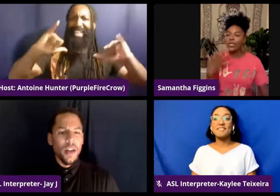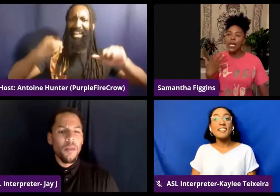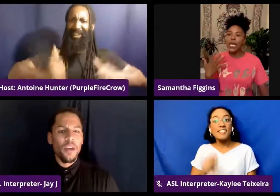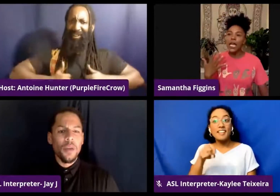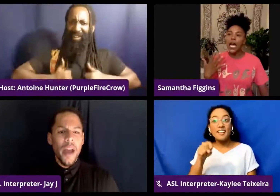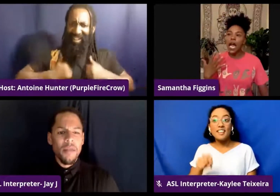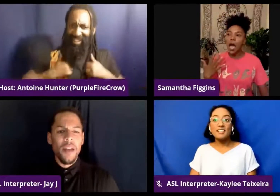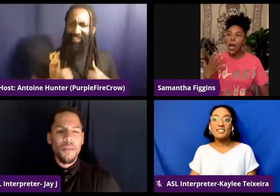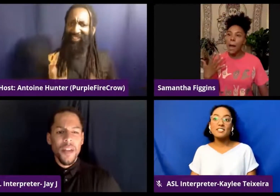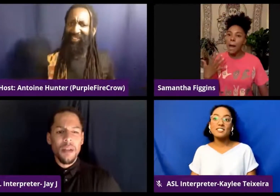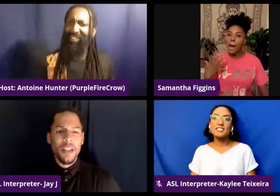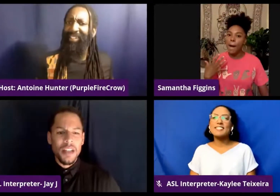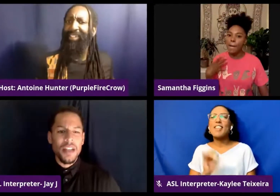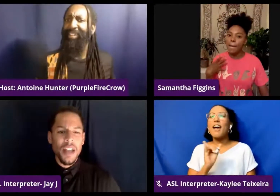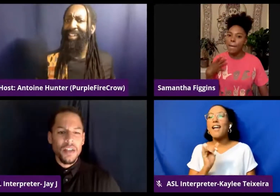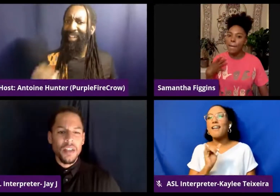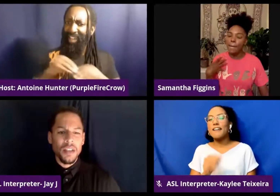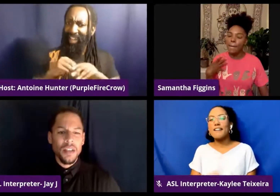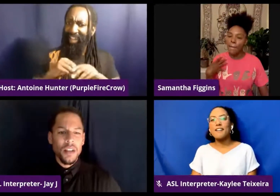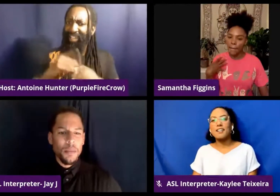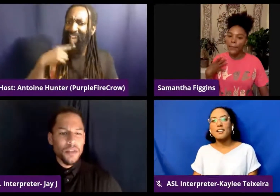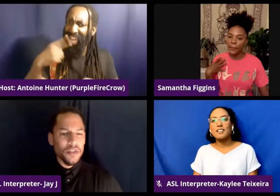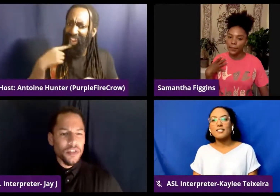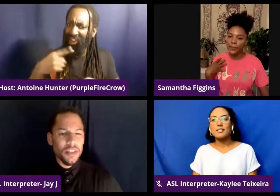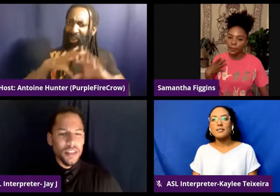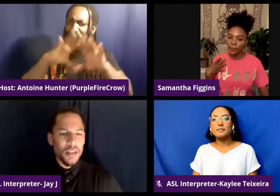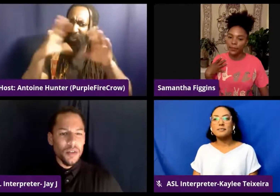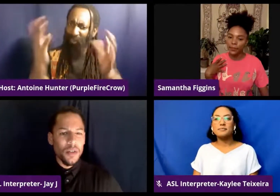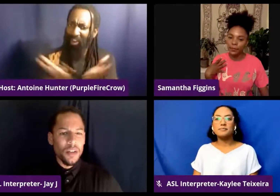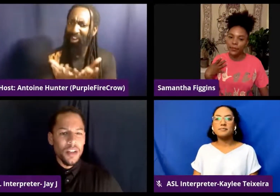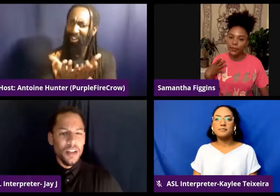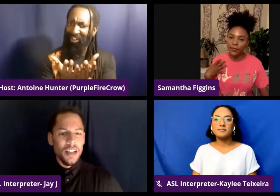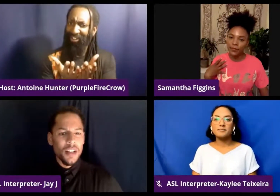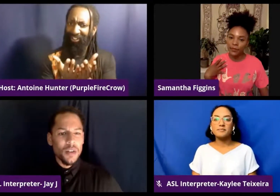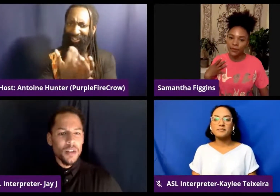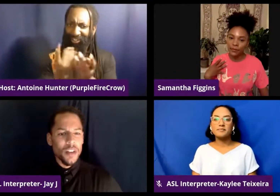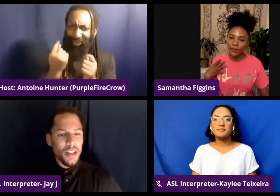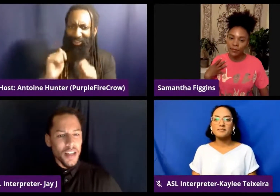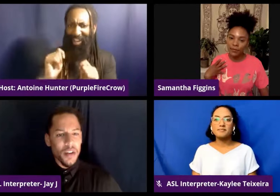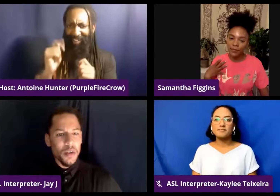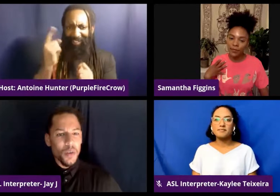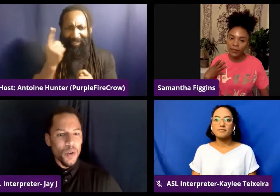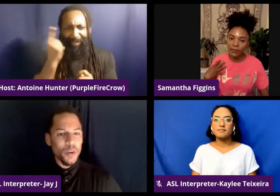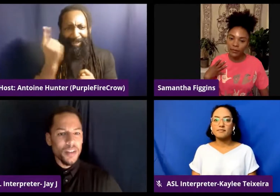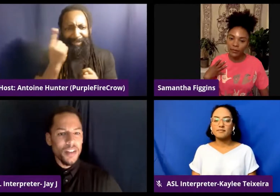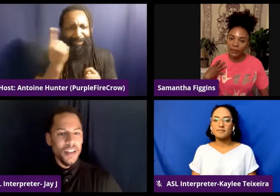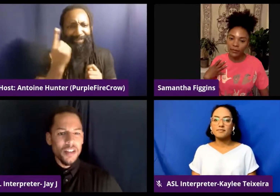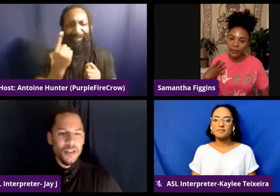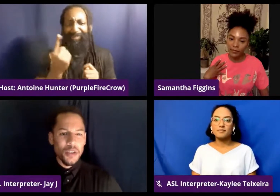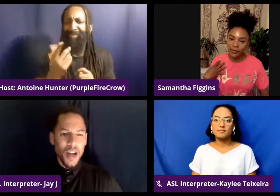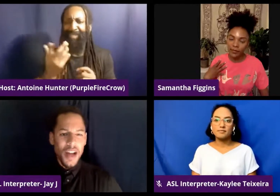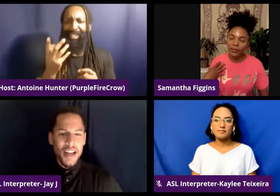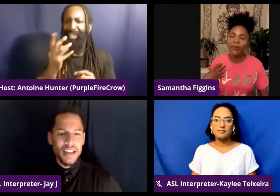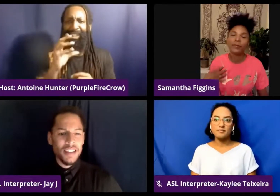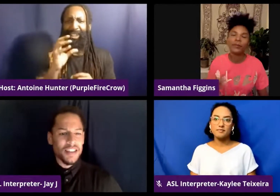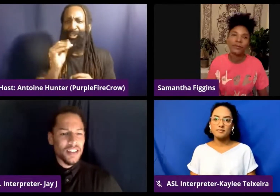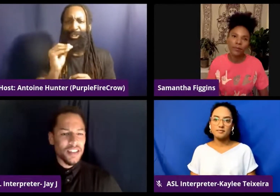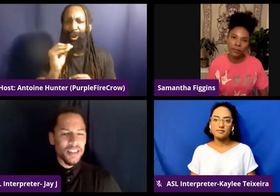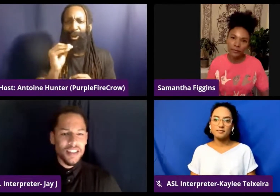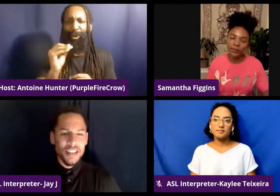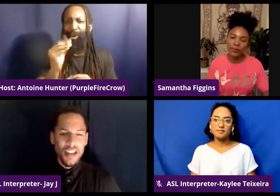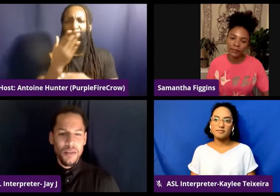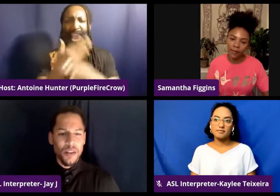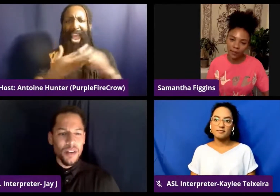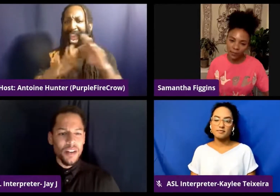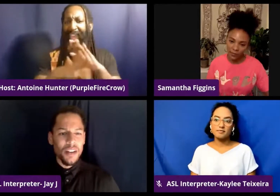Yeah. Where you have that family connection, but you're still, you're in a hearing world, and you're trying to